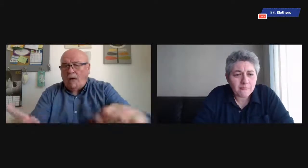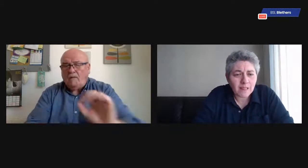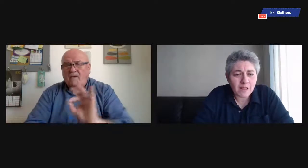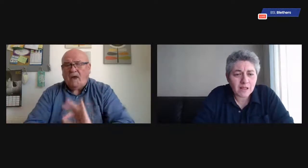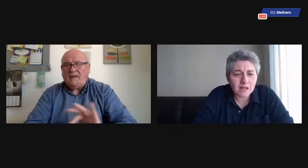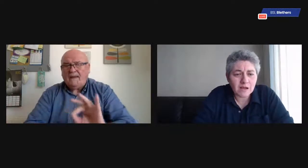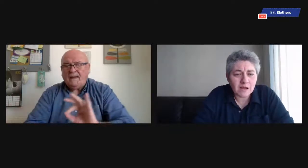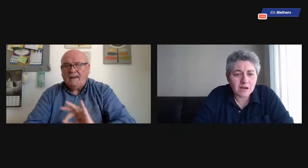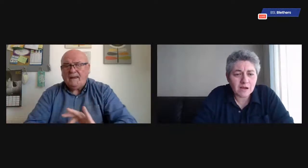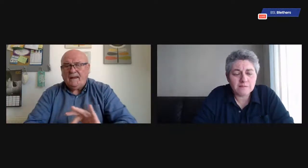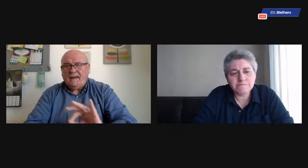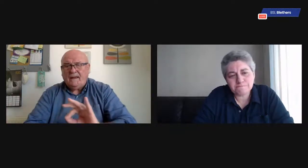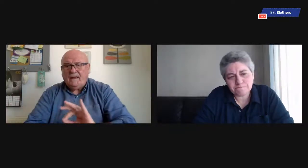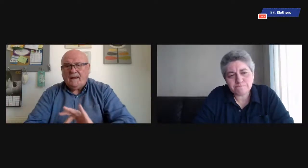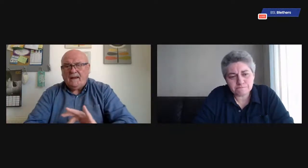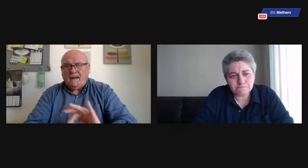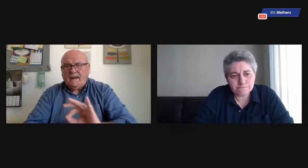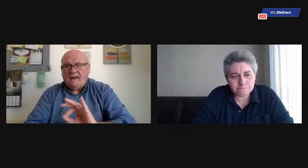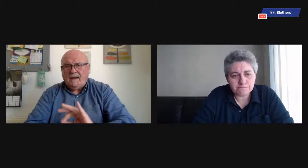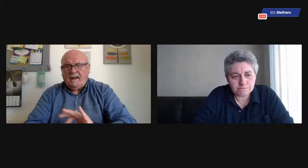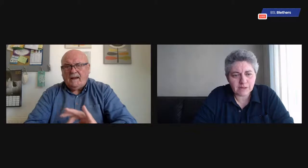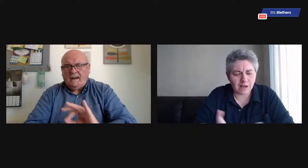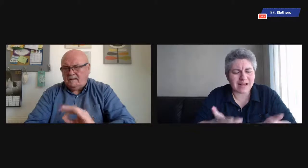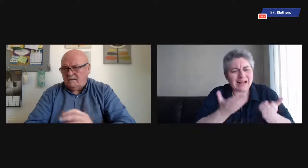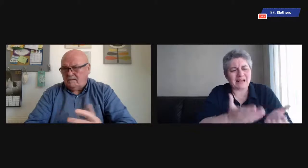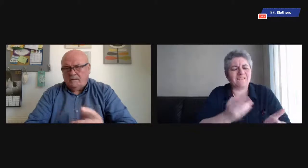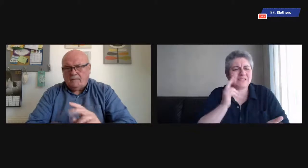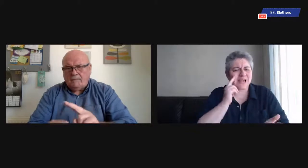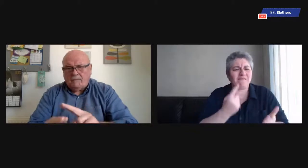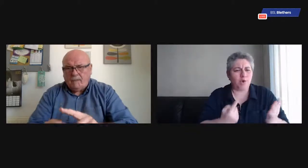cases just breaking down.